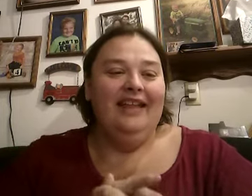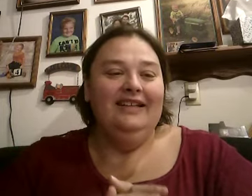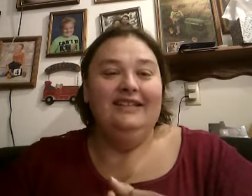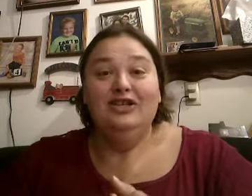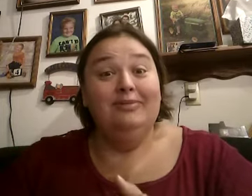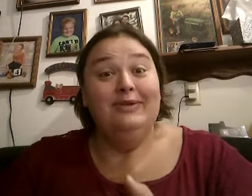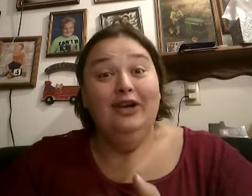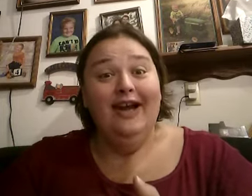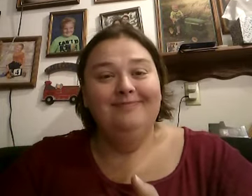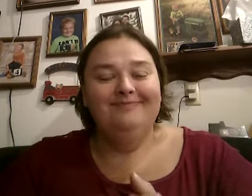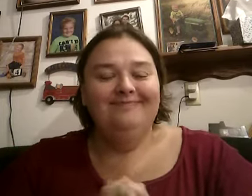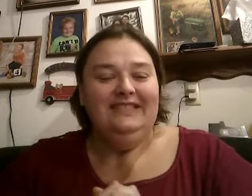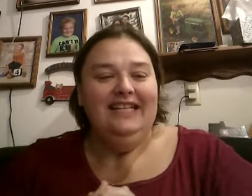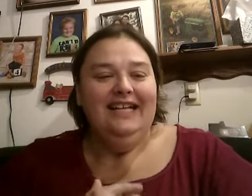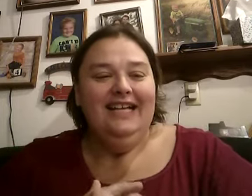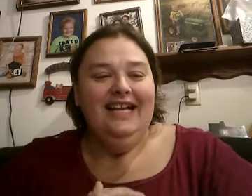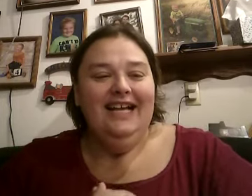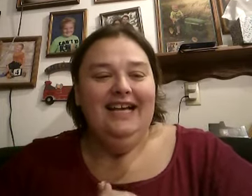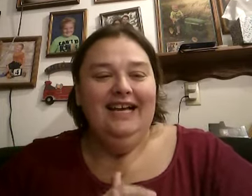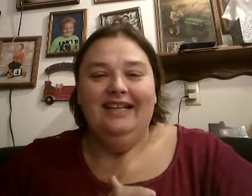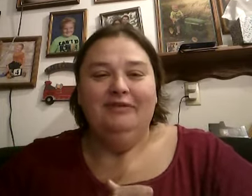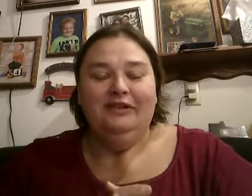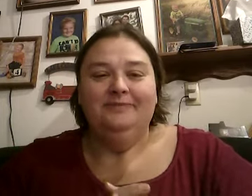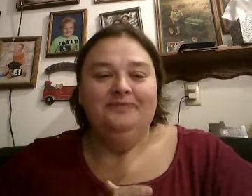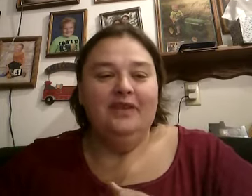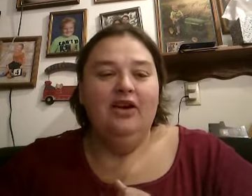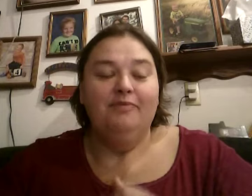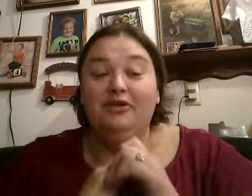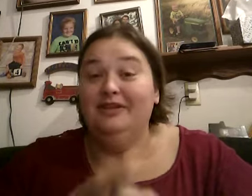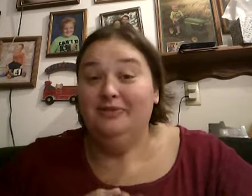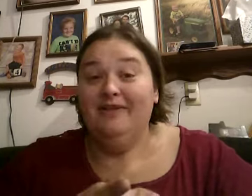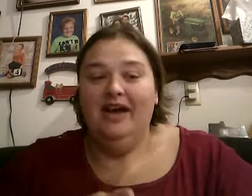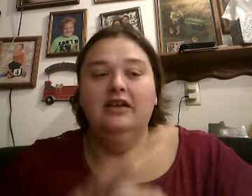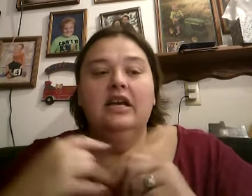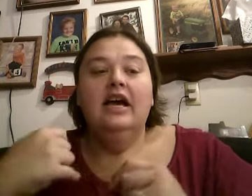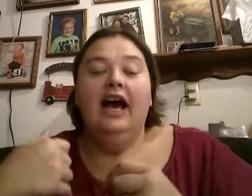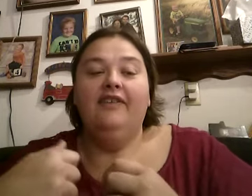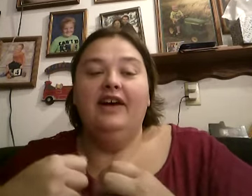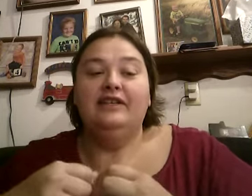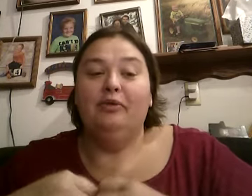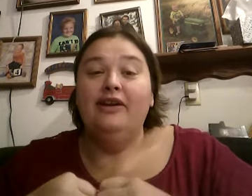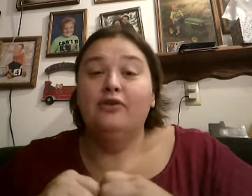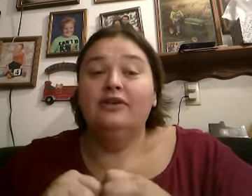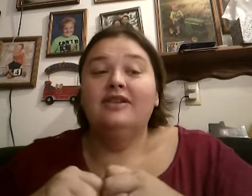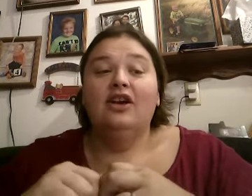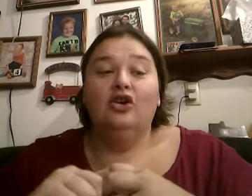it's a joke between her and I. And I'm always... Okay, so this is what I've got. I've got SABRINACORN'S